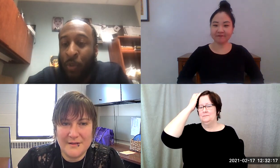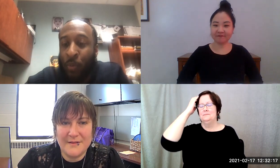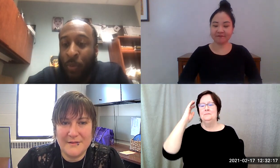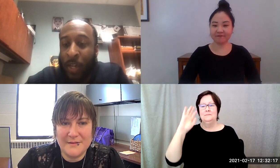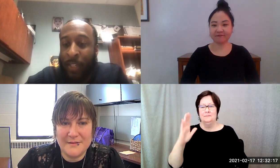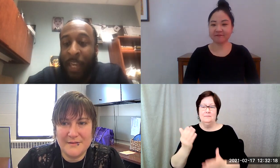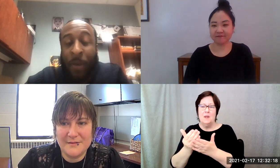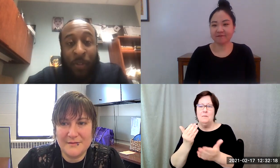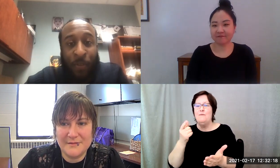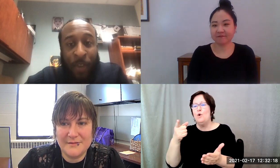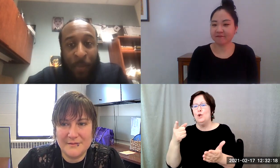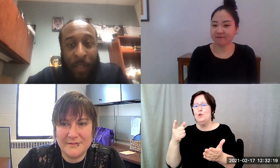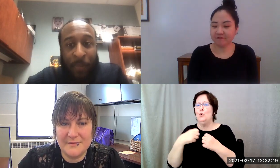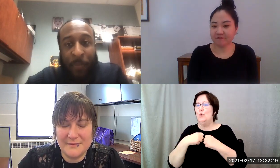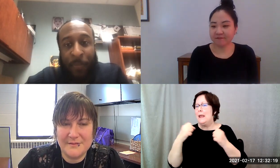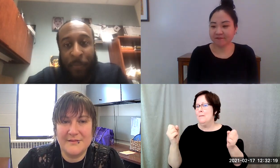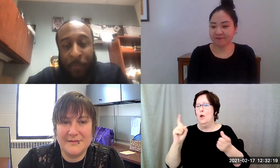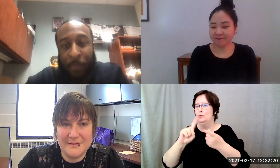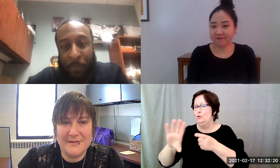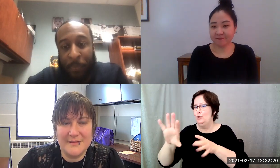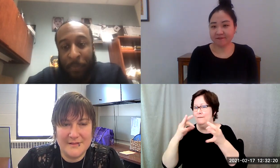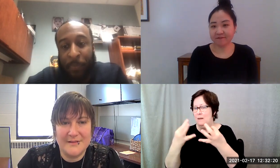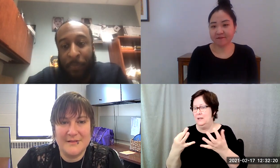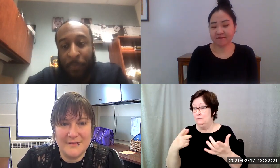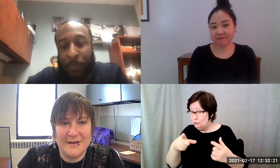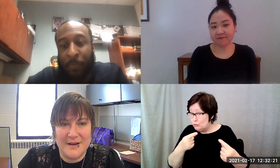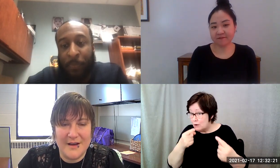before you came out to your family?